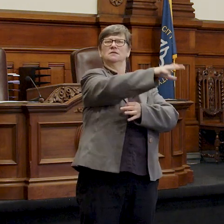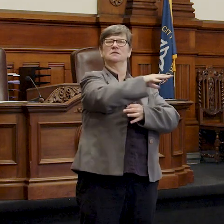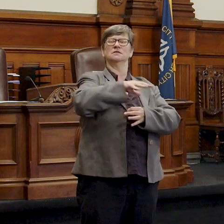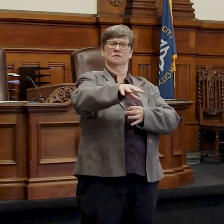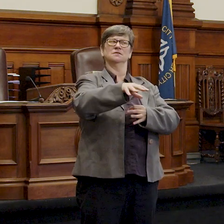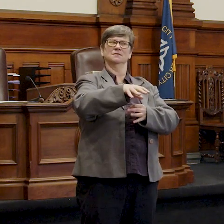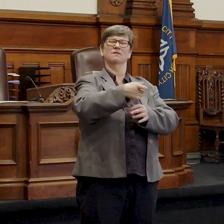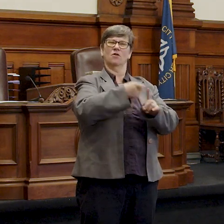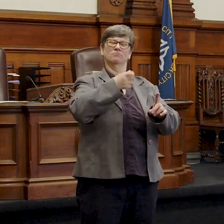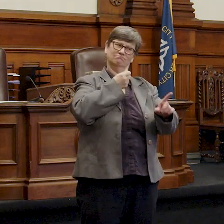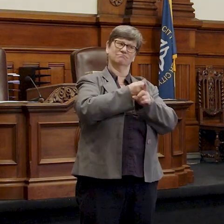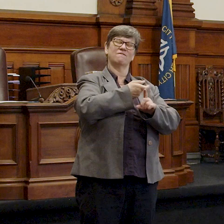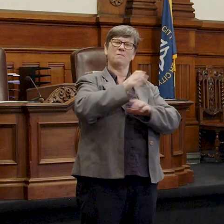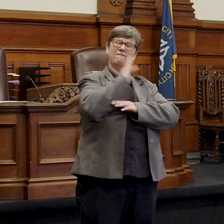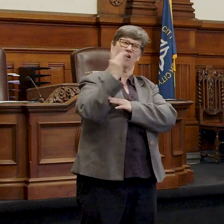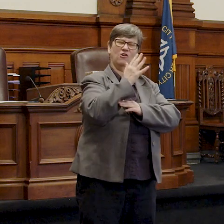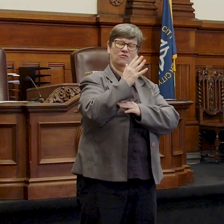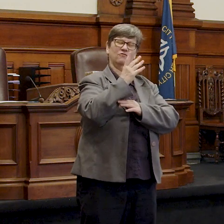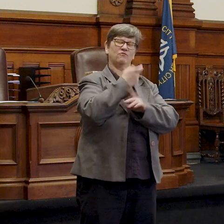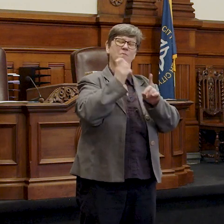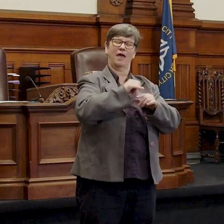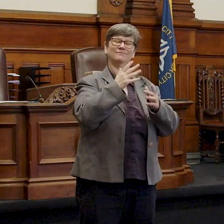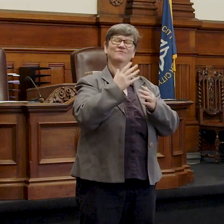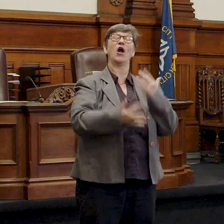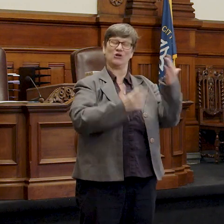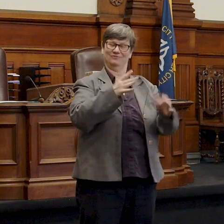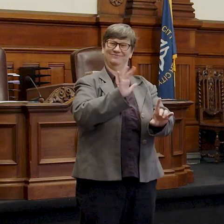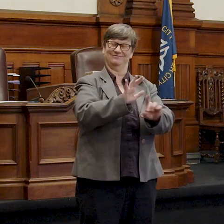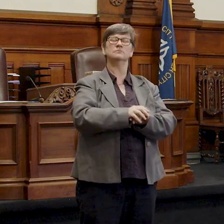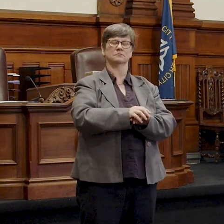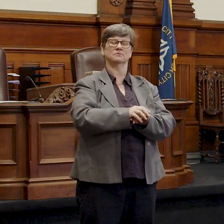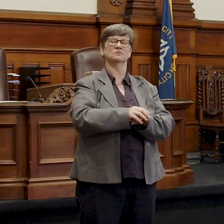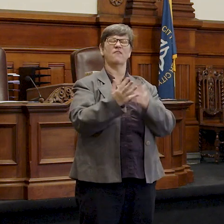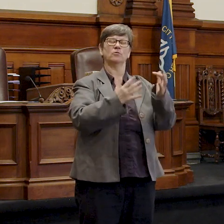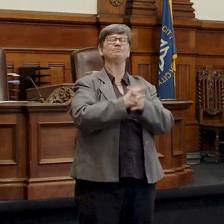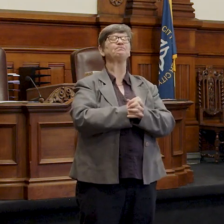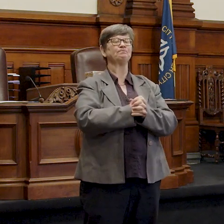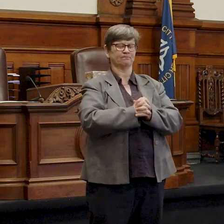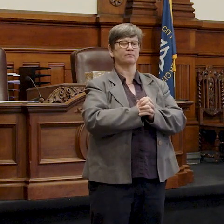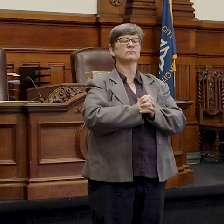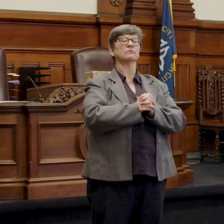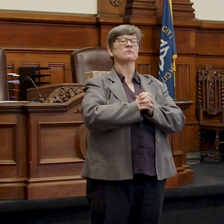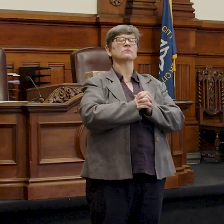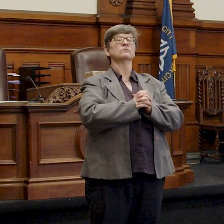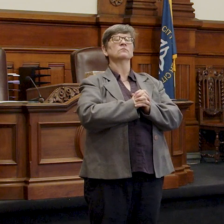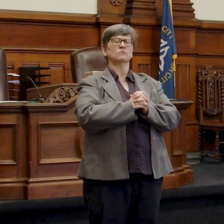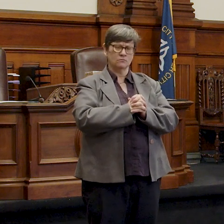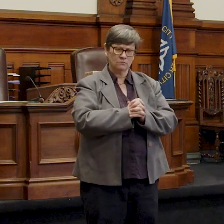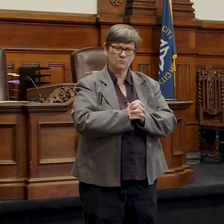hope, is never fully tested beyond the preventative measures that come with it, sort of like an insurance